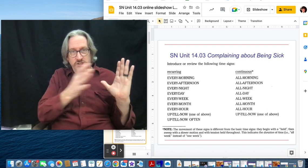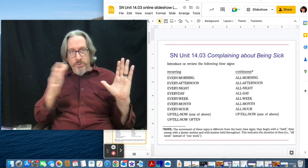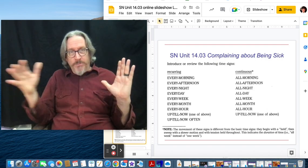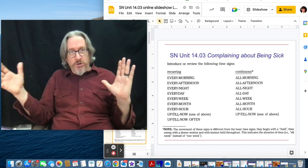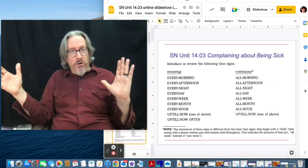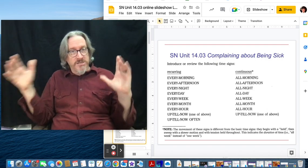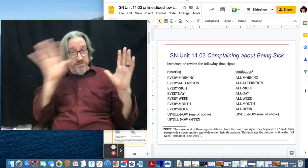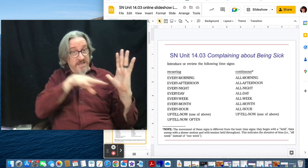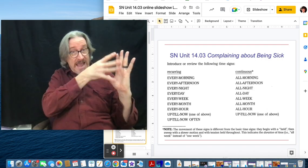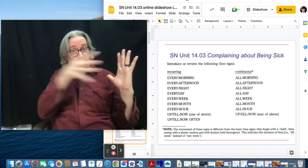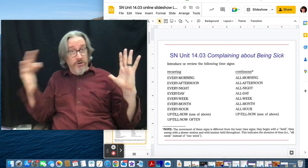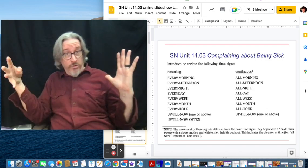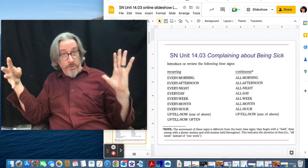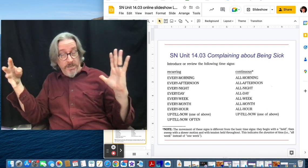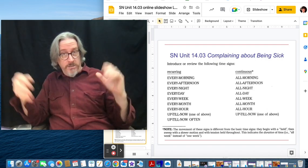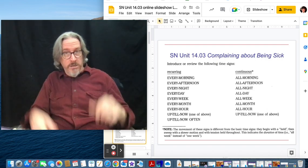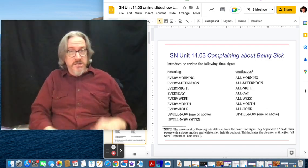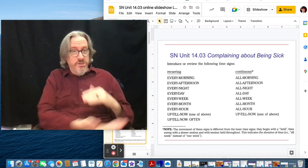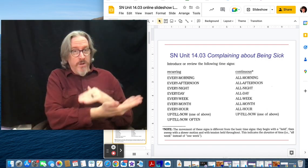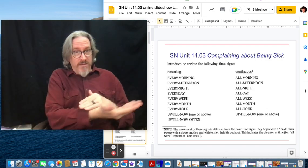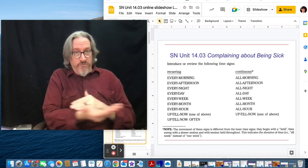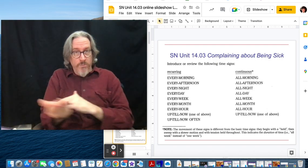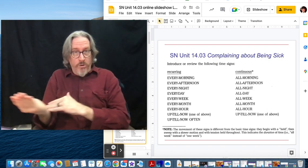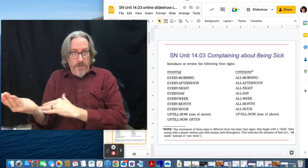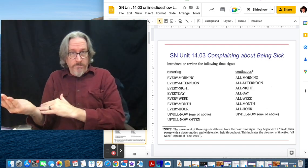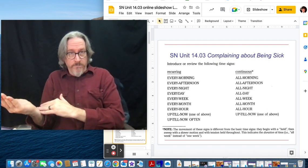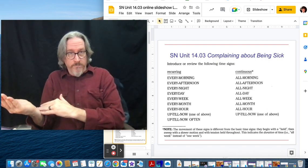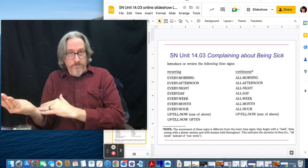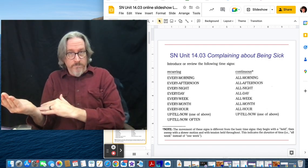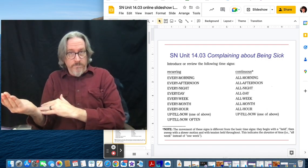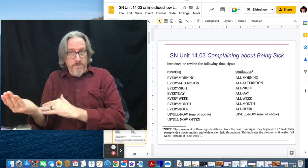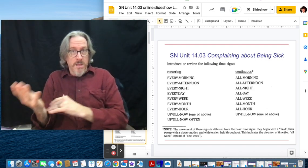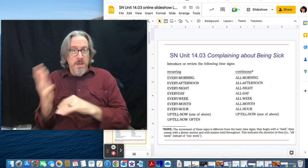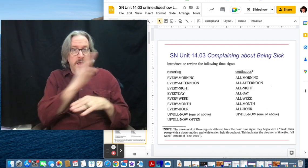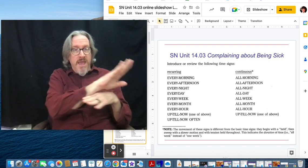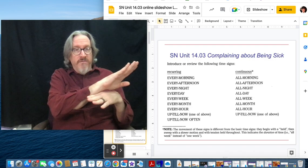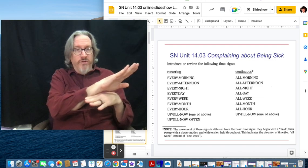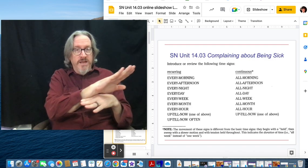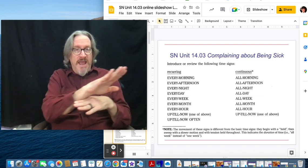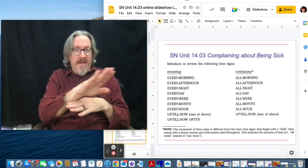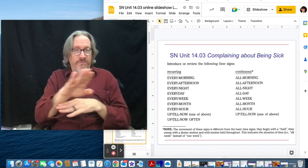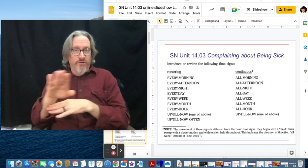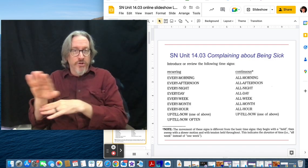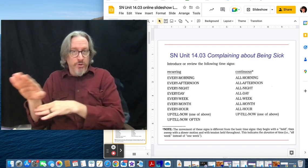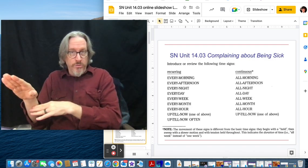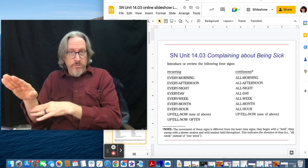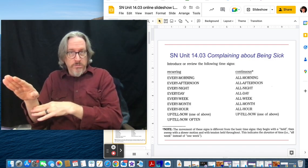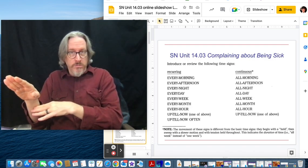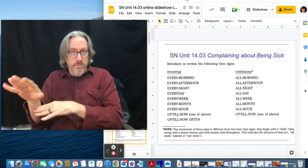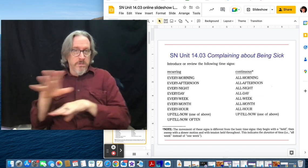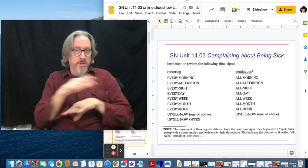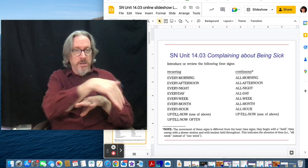that sweep across the calendar week. So every morning, every